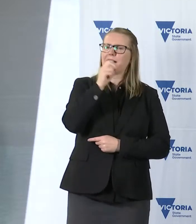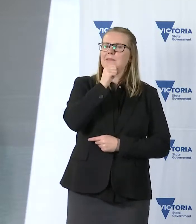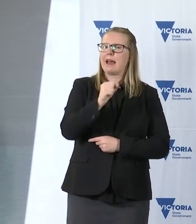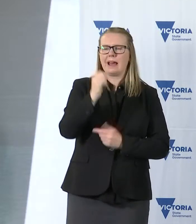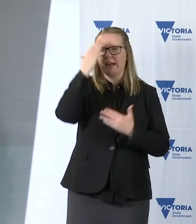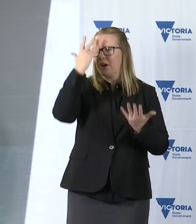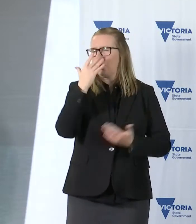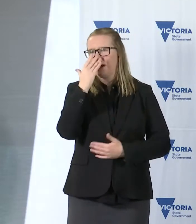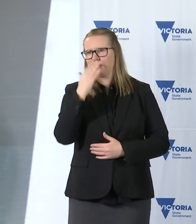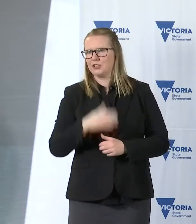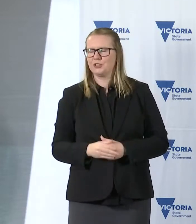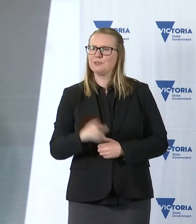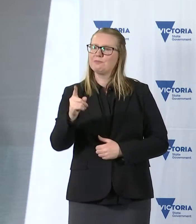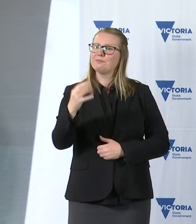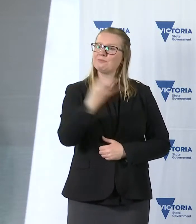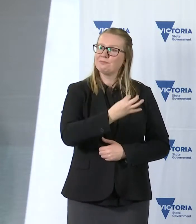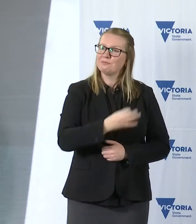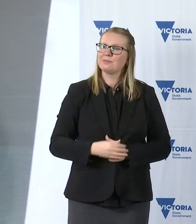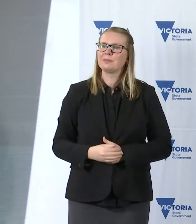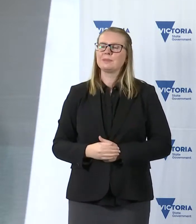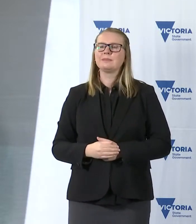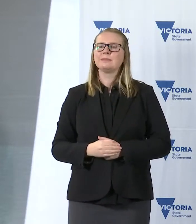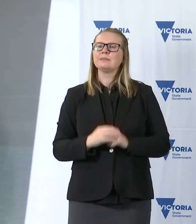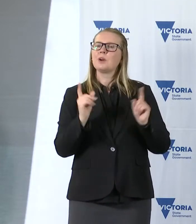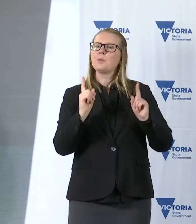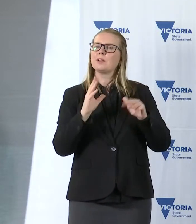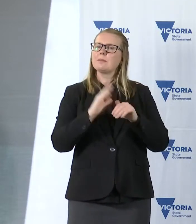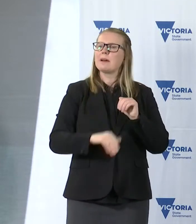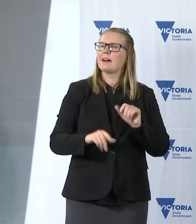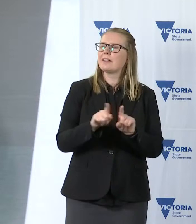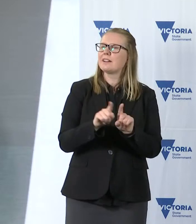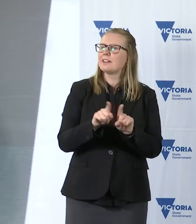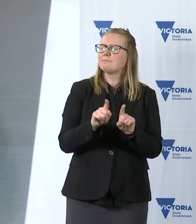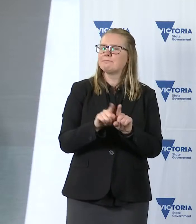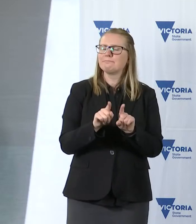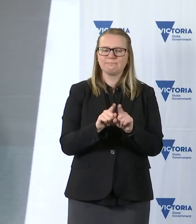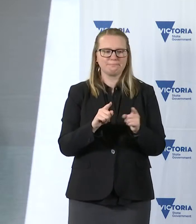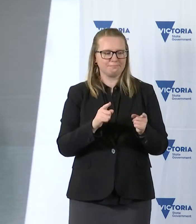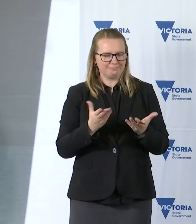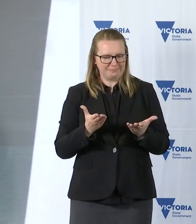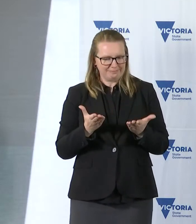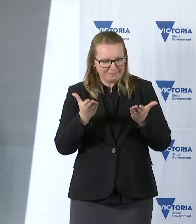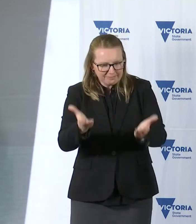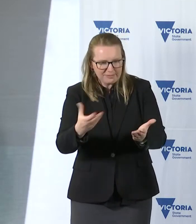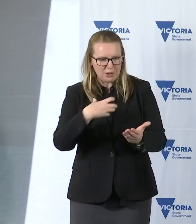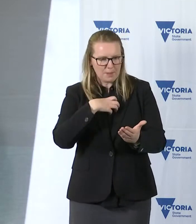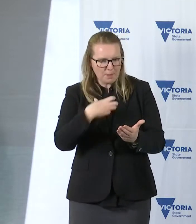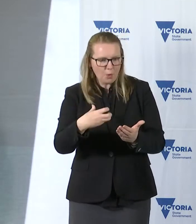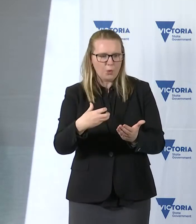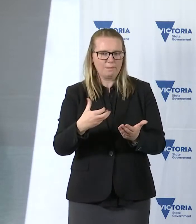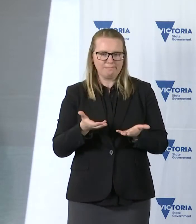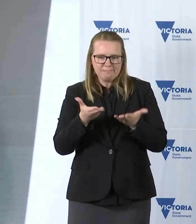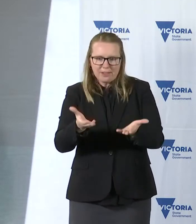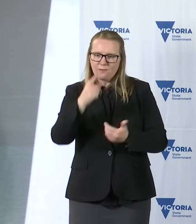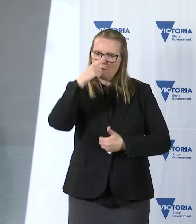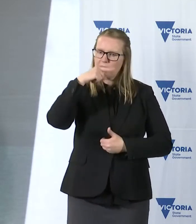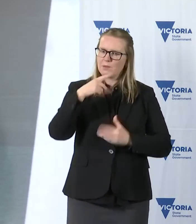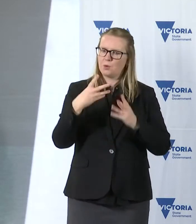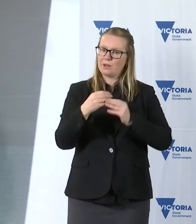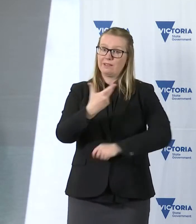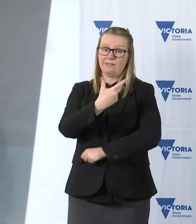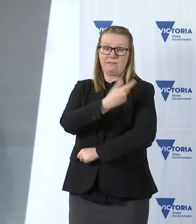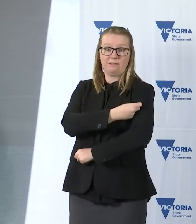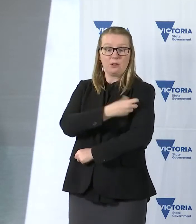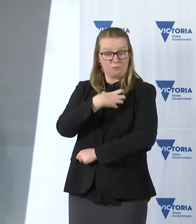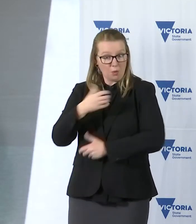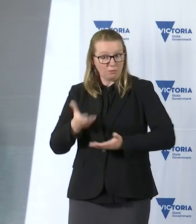believe. What are your thoughts on the idea of giving more allowances in terms of what you can do and restrictions for people who are vaccinated, whether